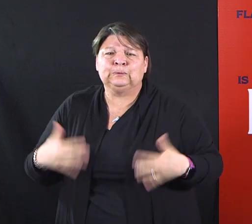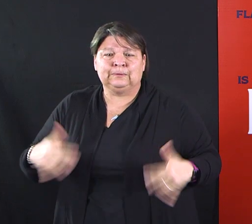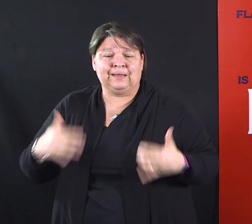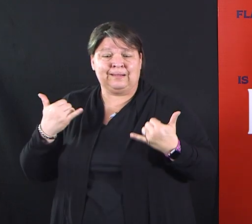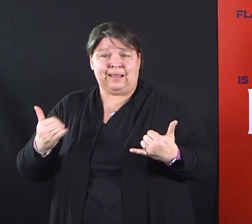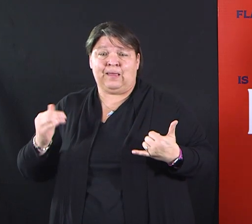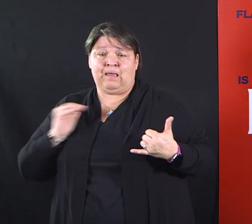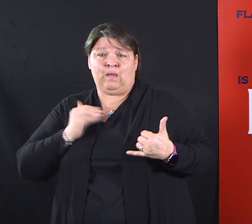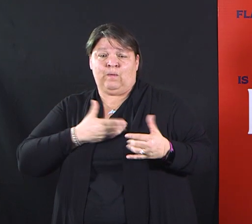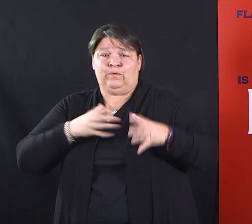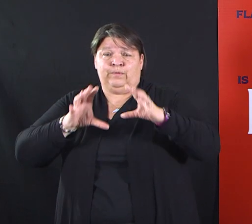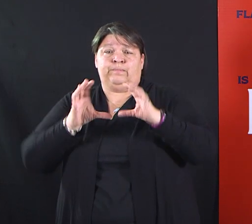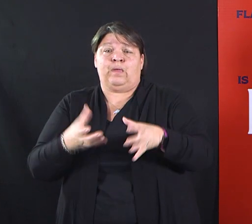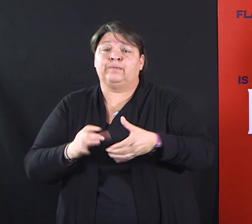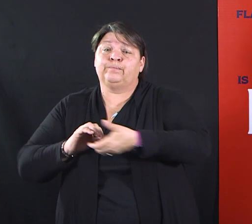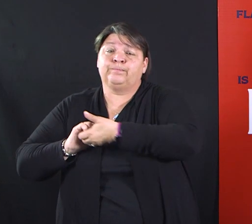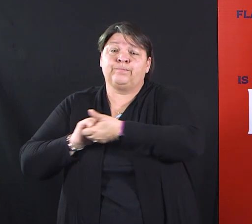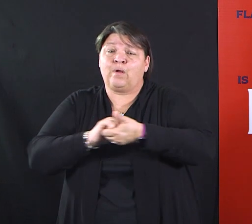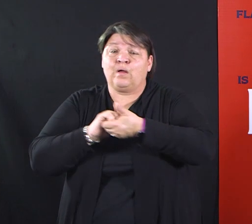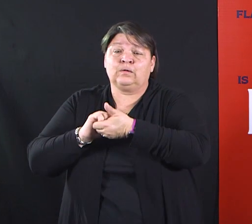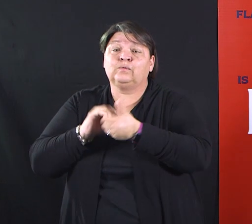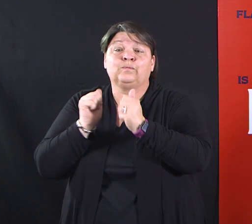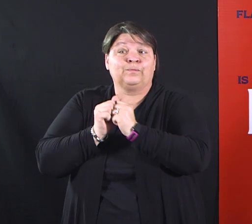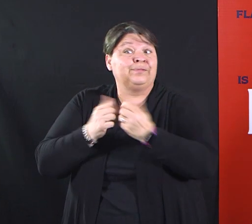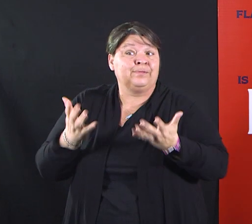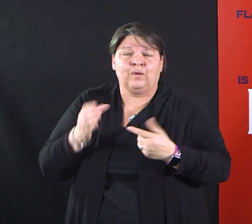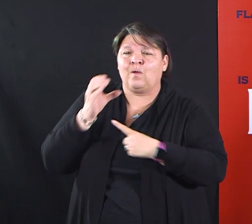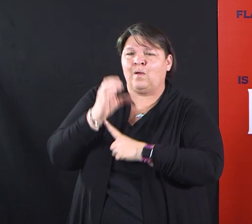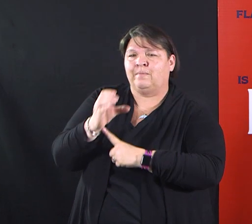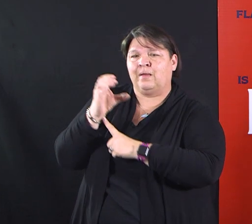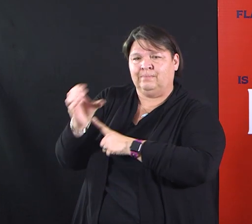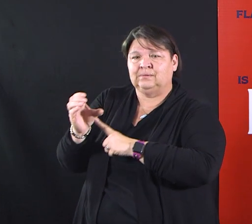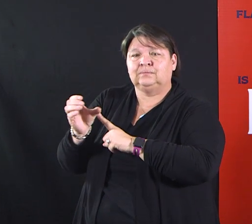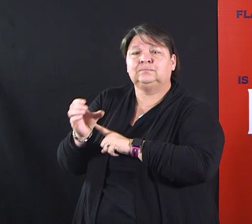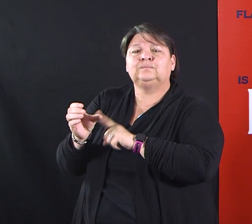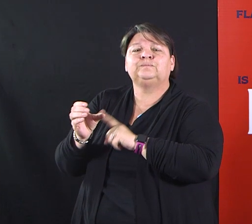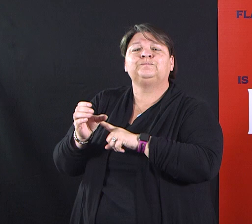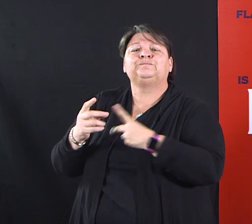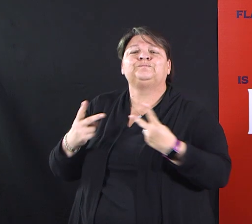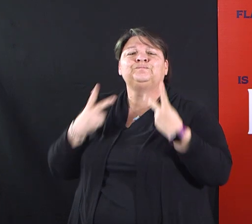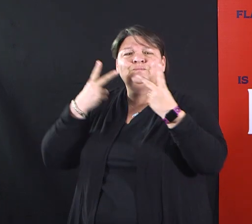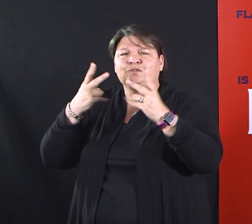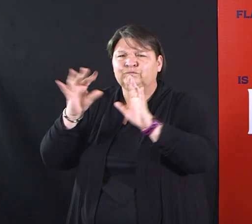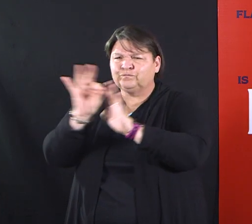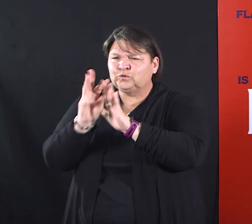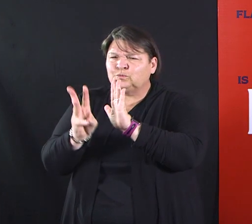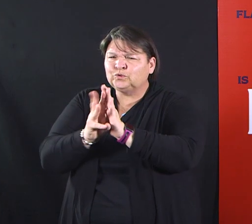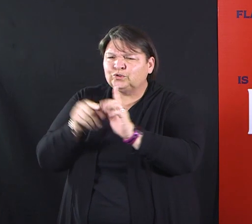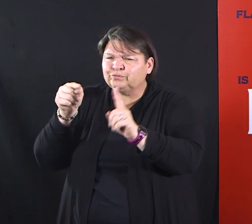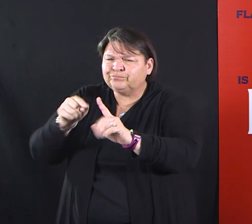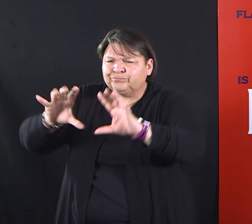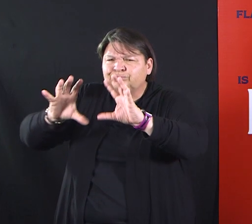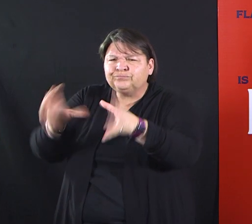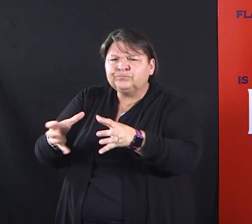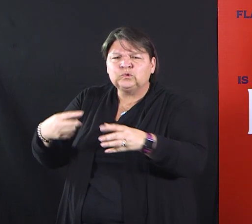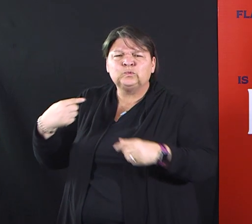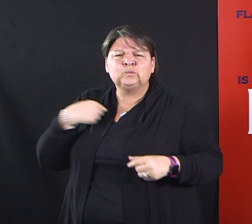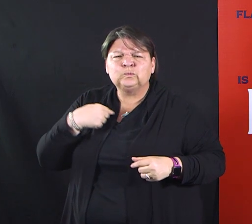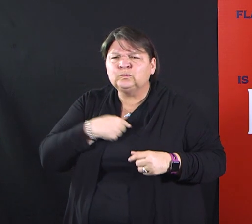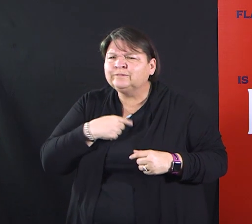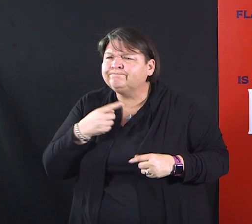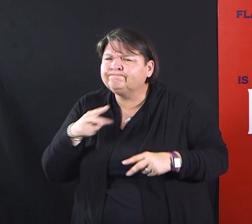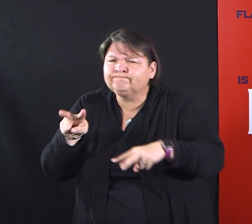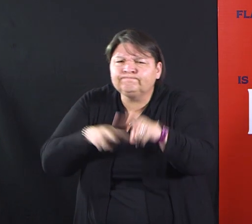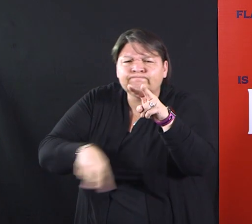the Chambers of Commerce, Visit Fort Worth, and other organizations, are working diligently to share all the tools and resources out there for business owners